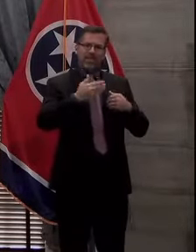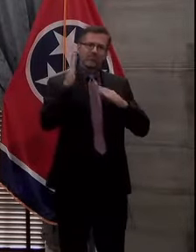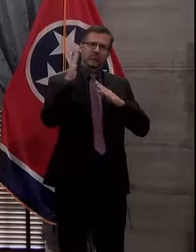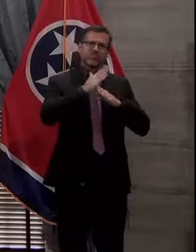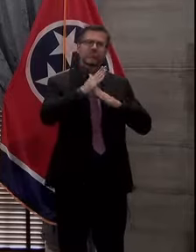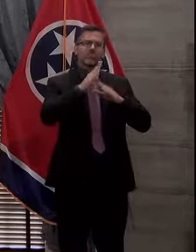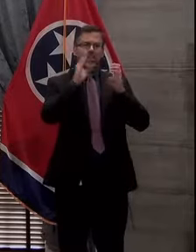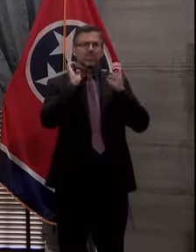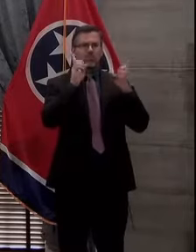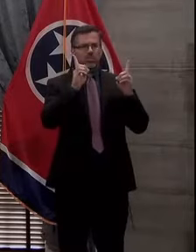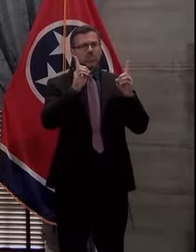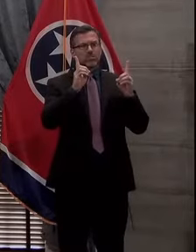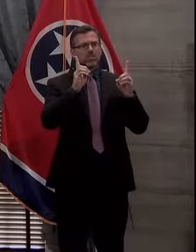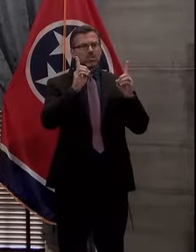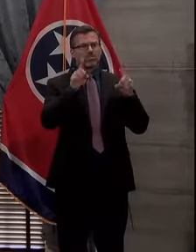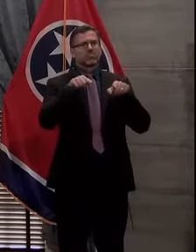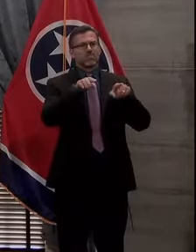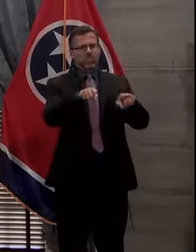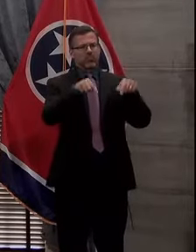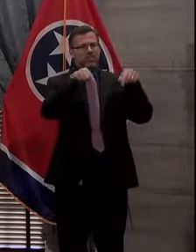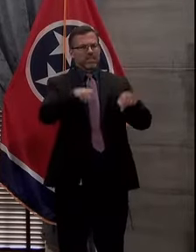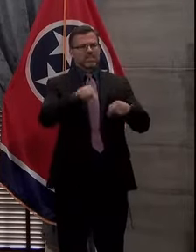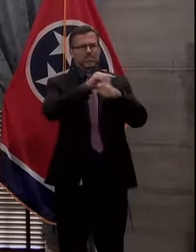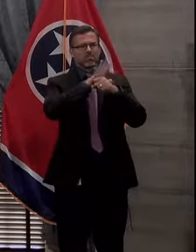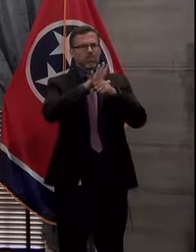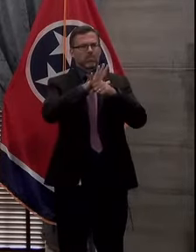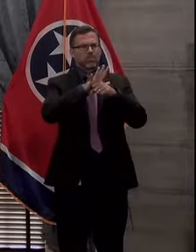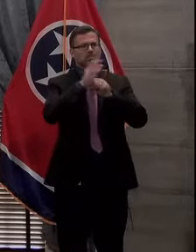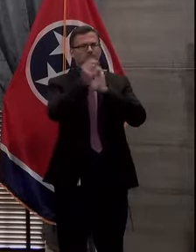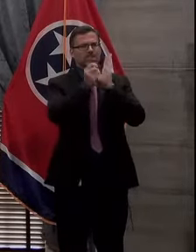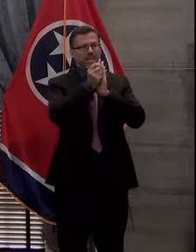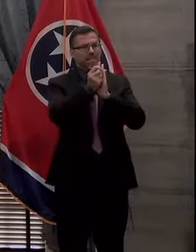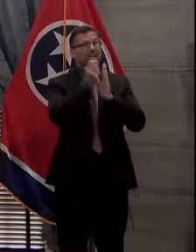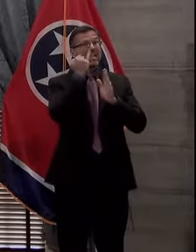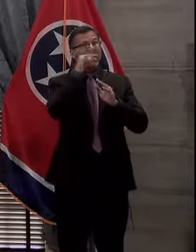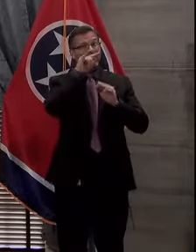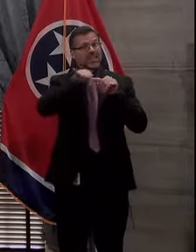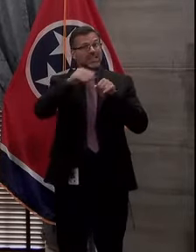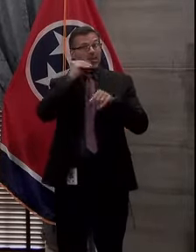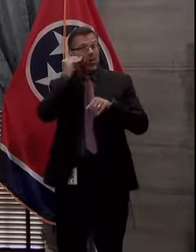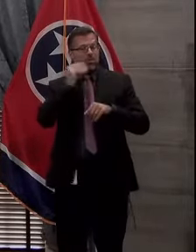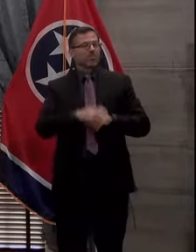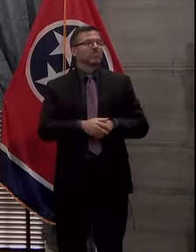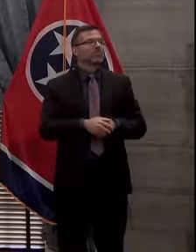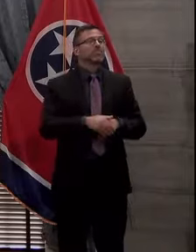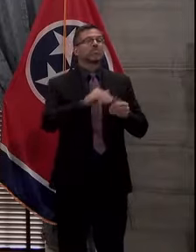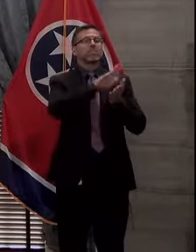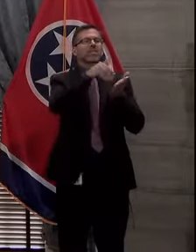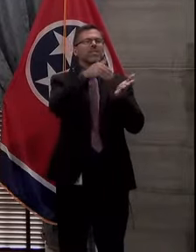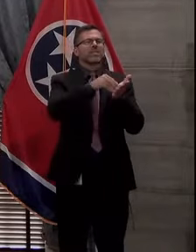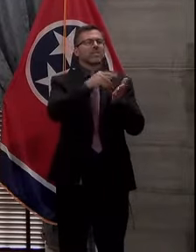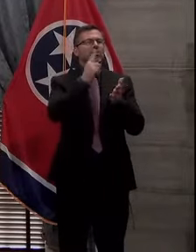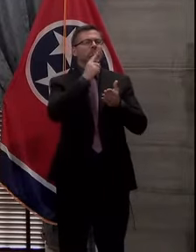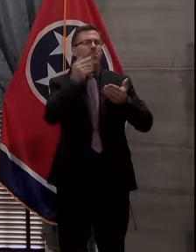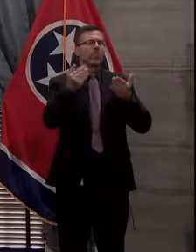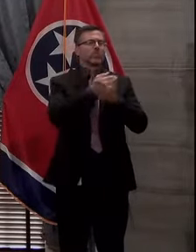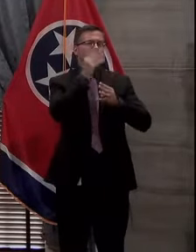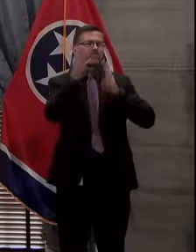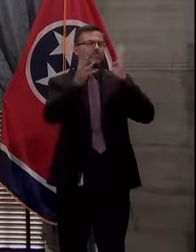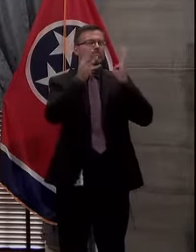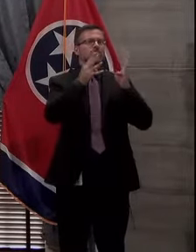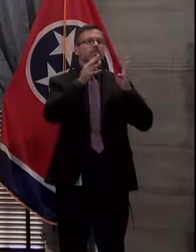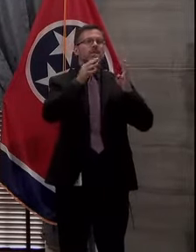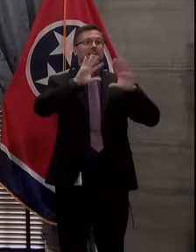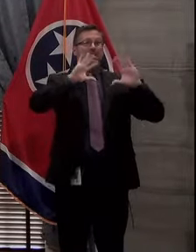especially in this time, and particularly in a virtual setting. The Center for Reinventing Public Education notes that Tennessee is just one of